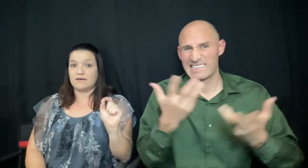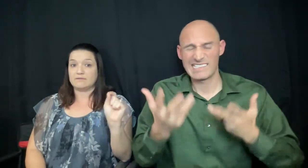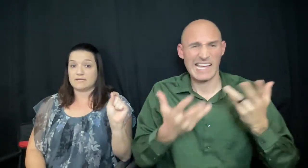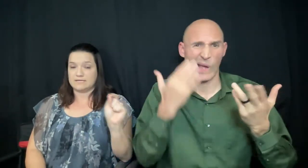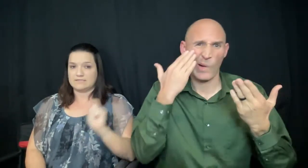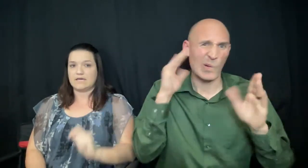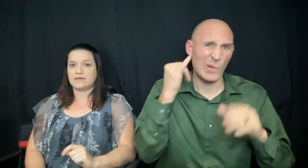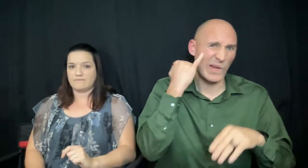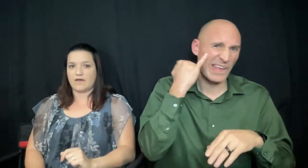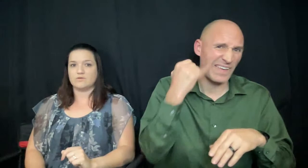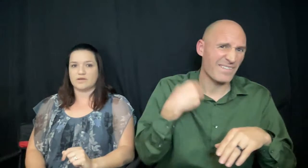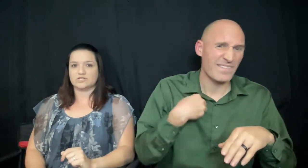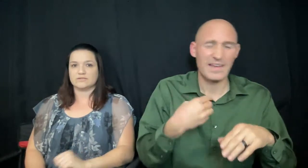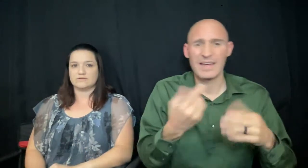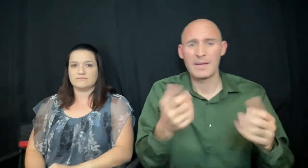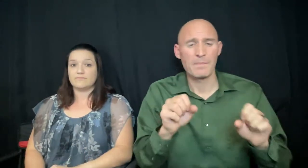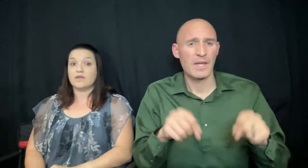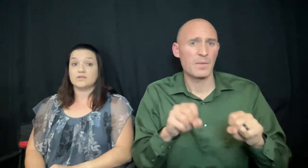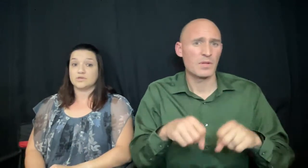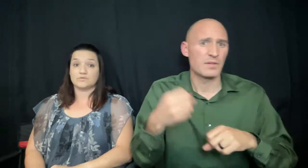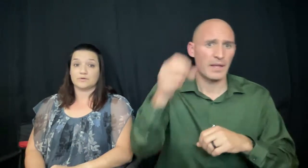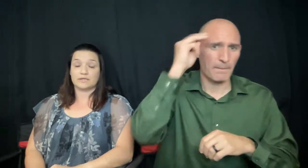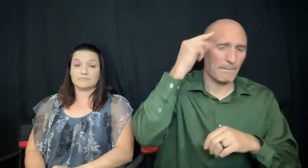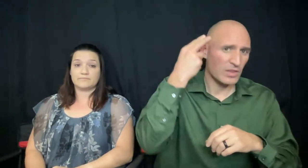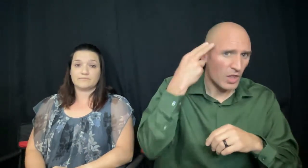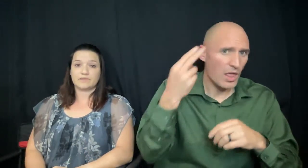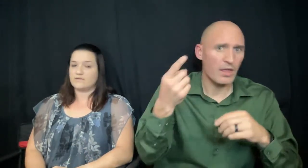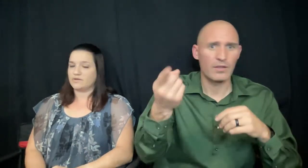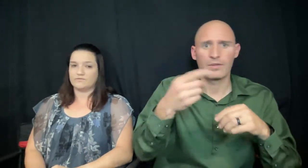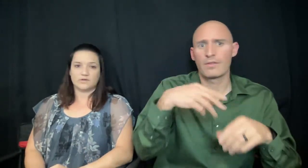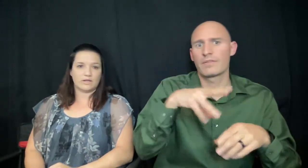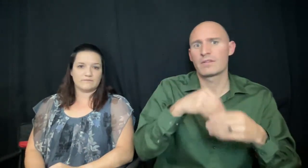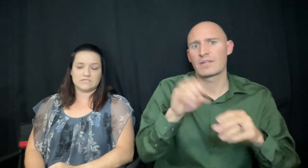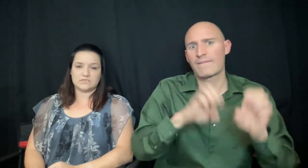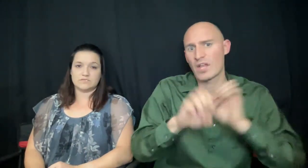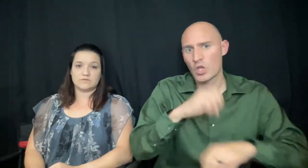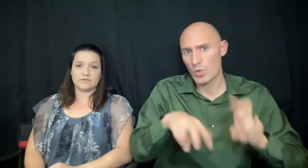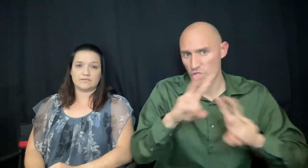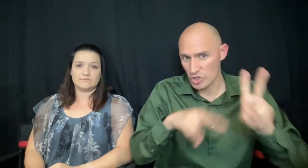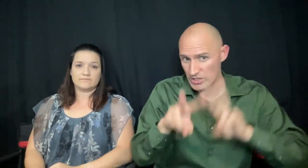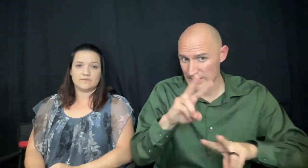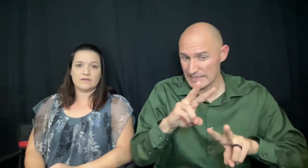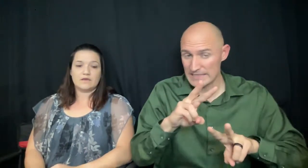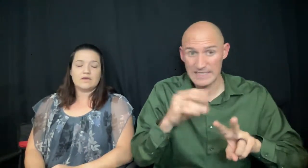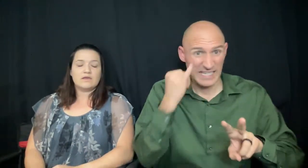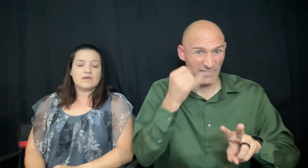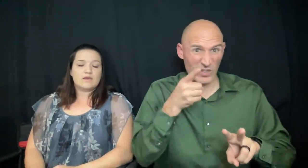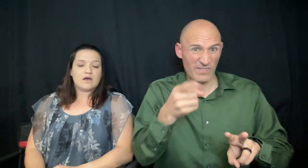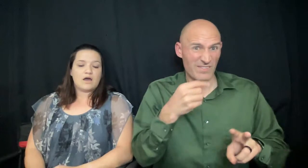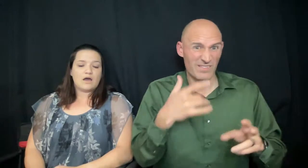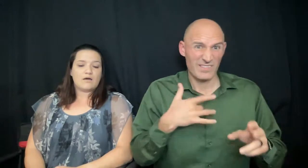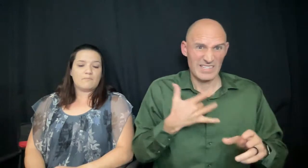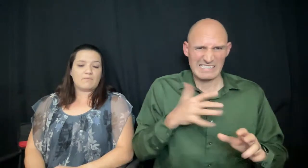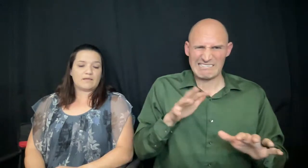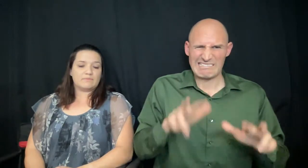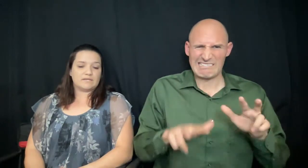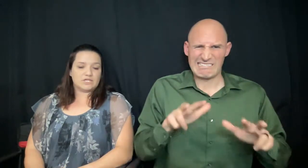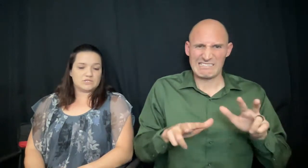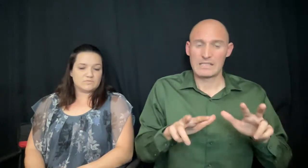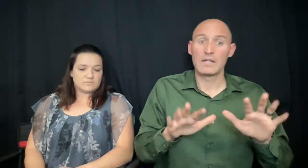health intake evaluation, don't do it. If you don't feel qualified to do it, don't do it. My recommendation would